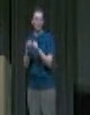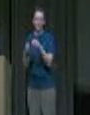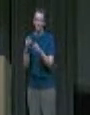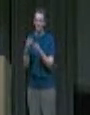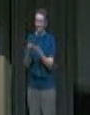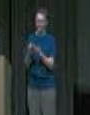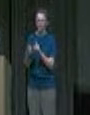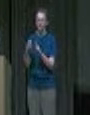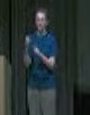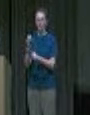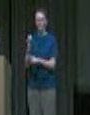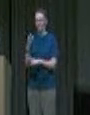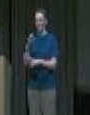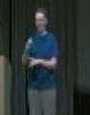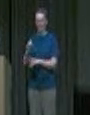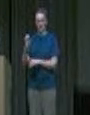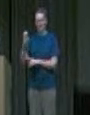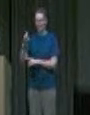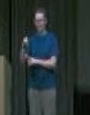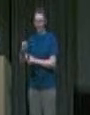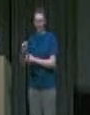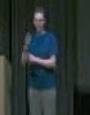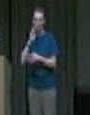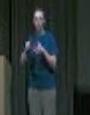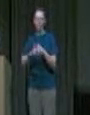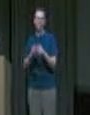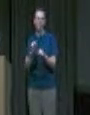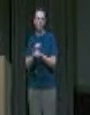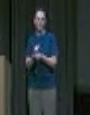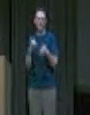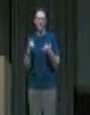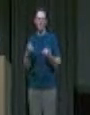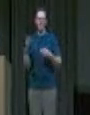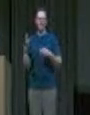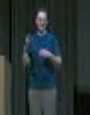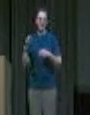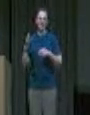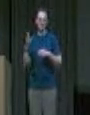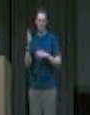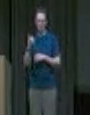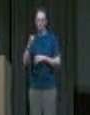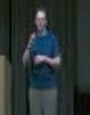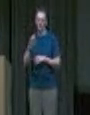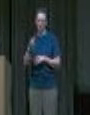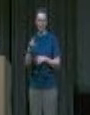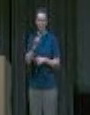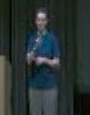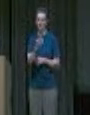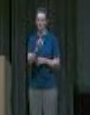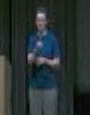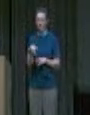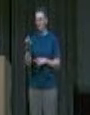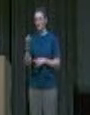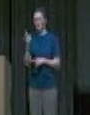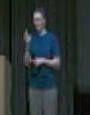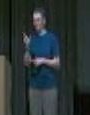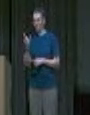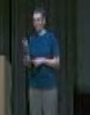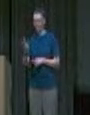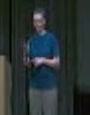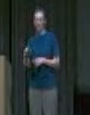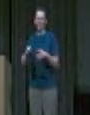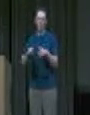from Ohio EPA, is going to begin work this winter, 2023 and 2024, to prepare that